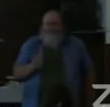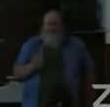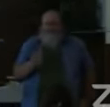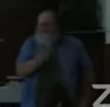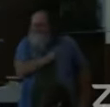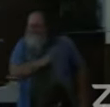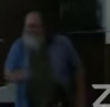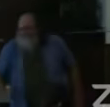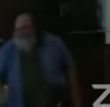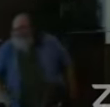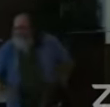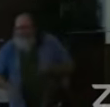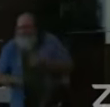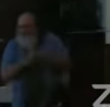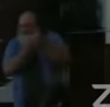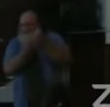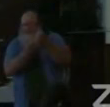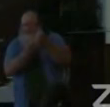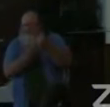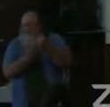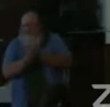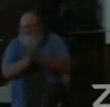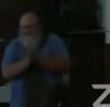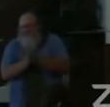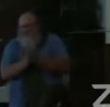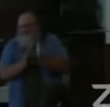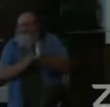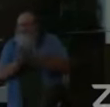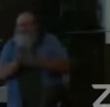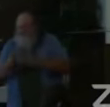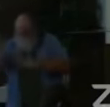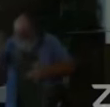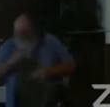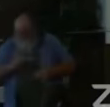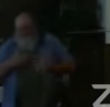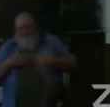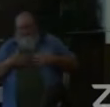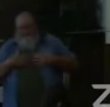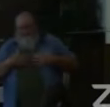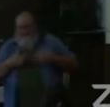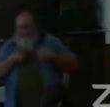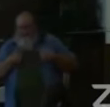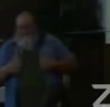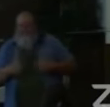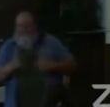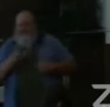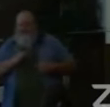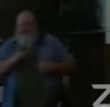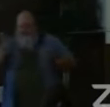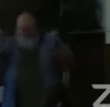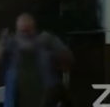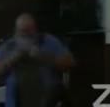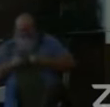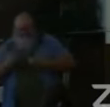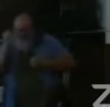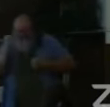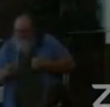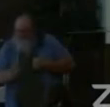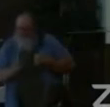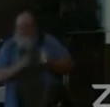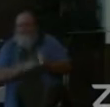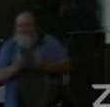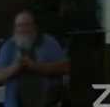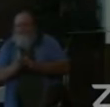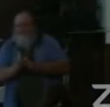Lord, help them to pray, Jesus, come into my life and forgive me of my sins. I receive you right now, Jesus, as not just